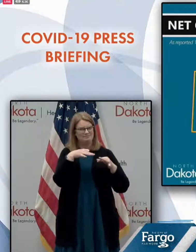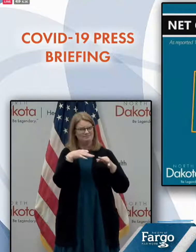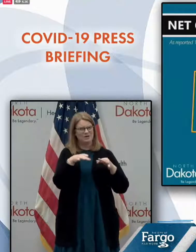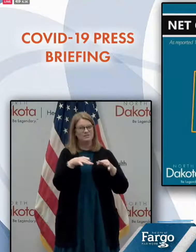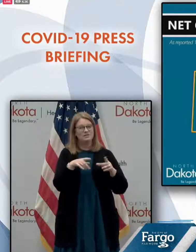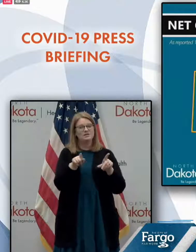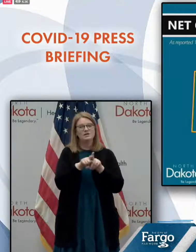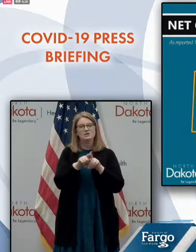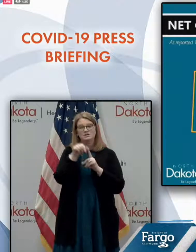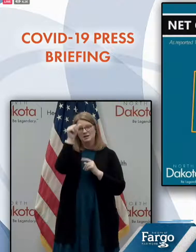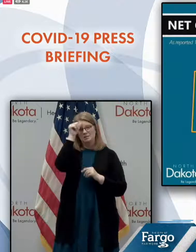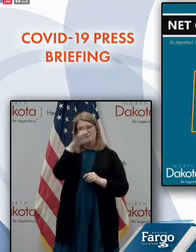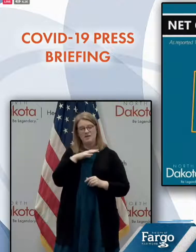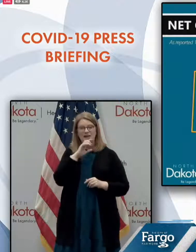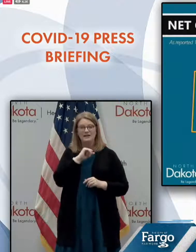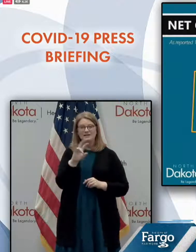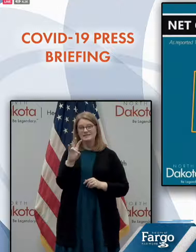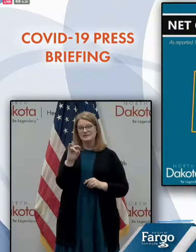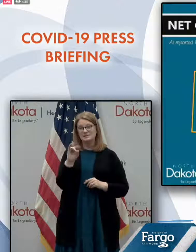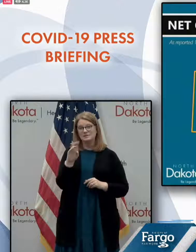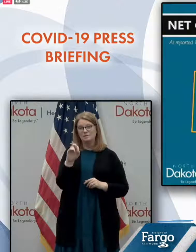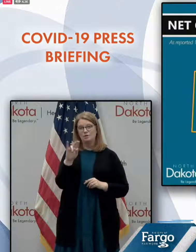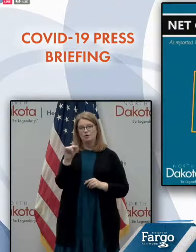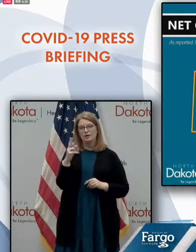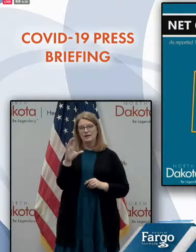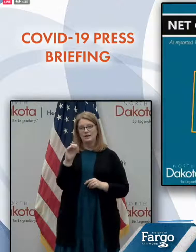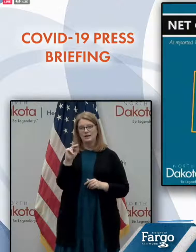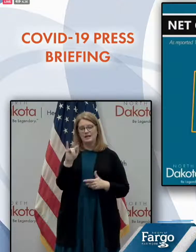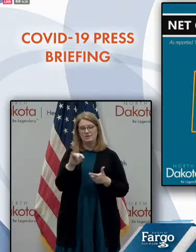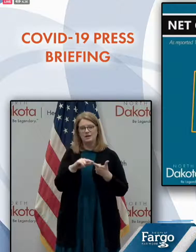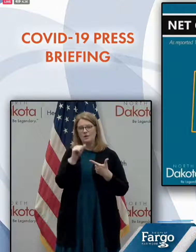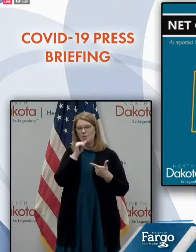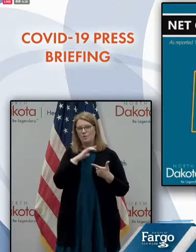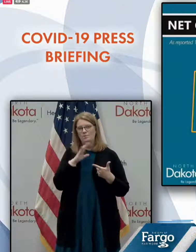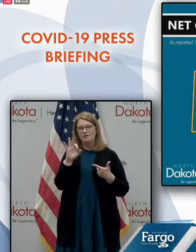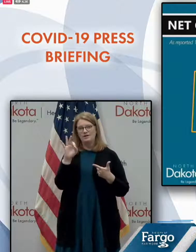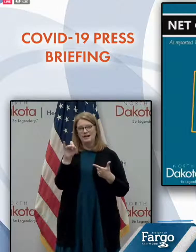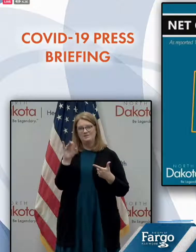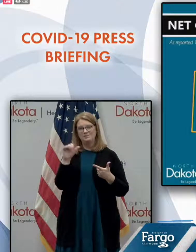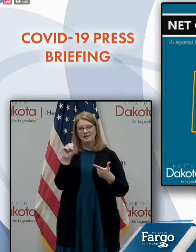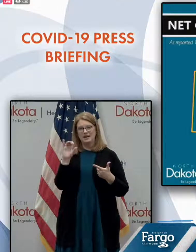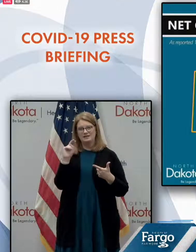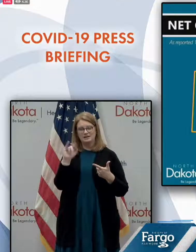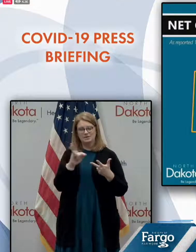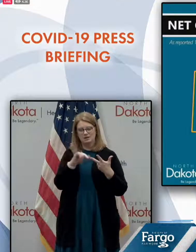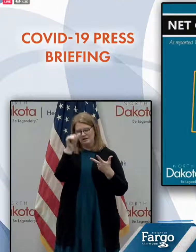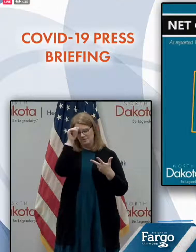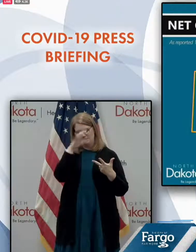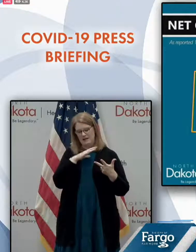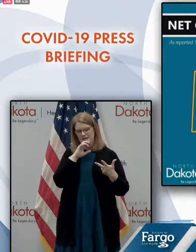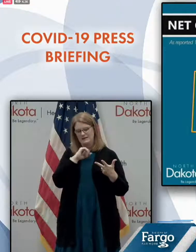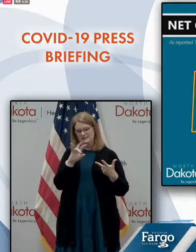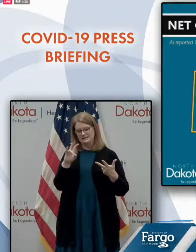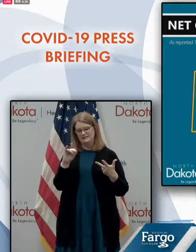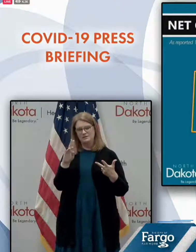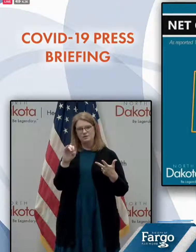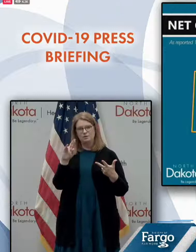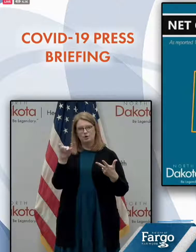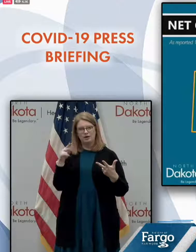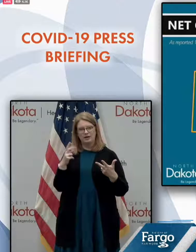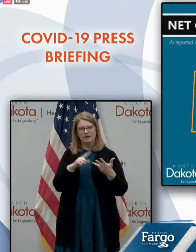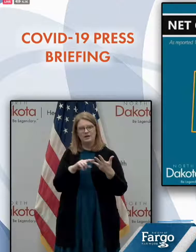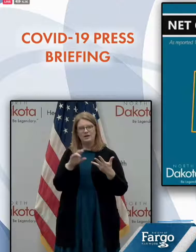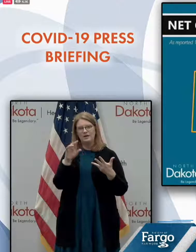was a man in his 70s from Burleigh County, a woman in her 90s from Cass County, a man in his 70s from Burleigh, a man in his 80s